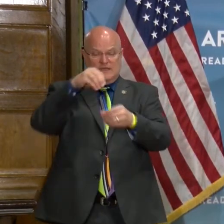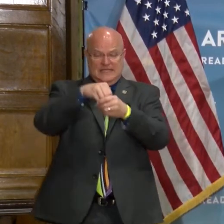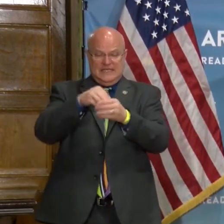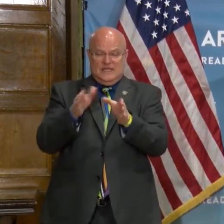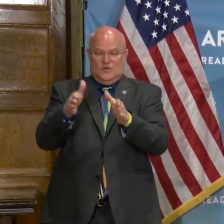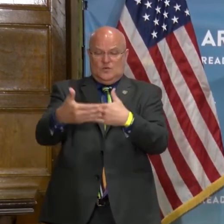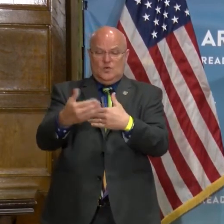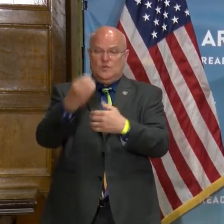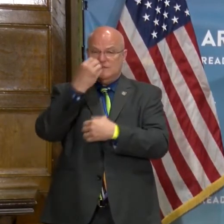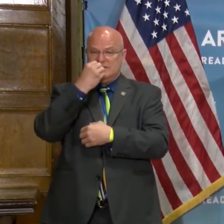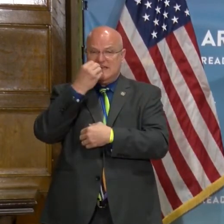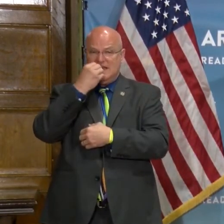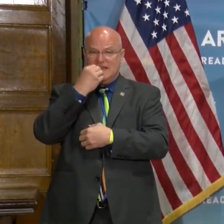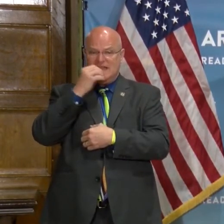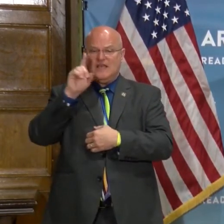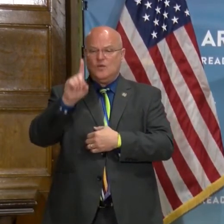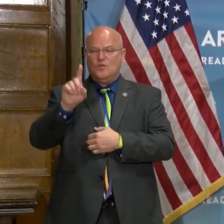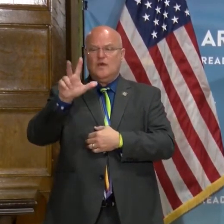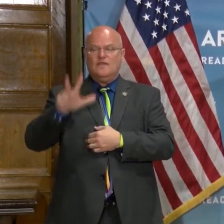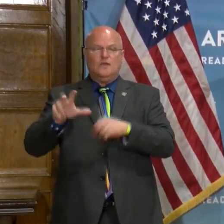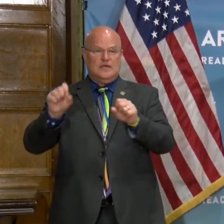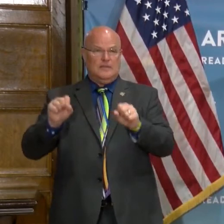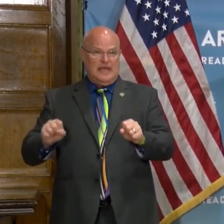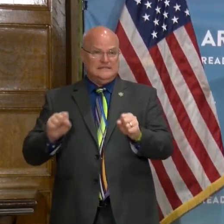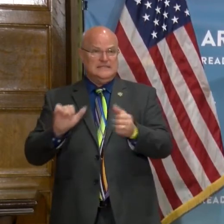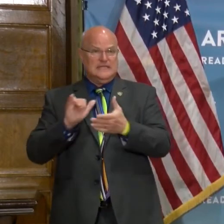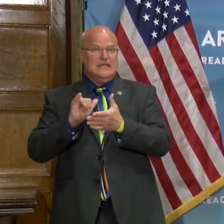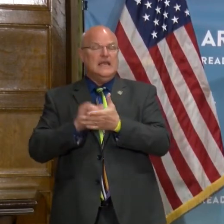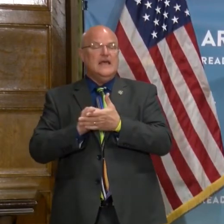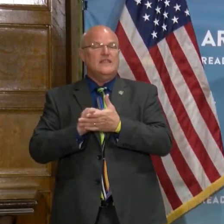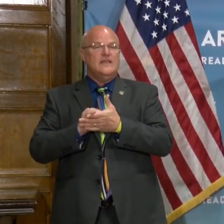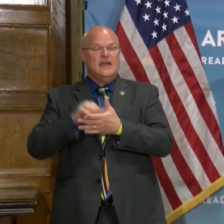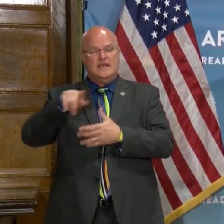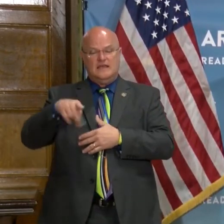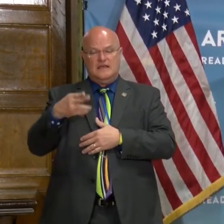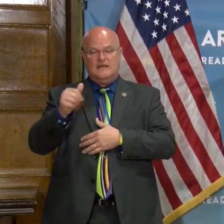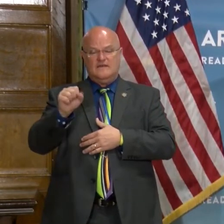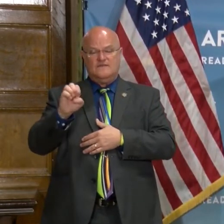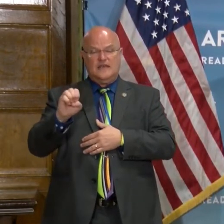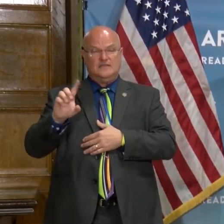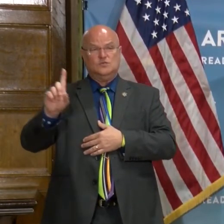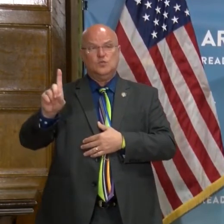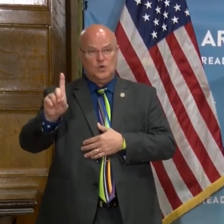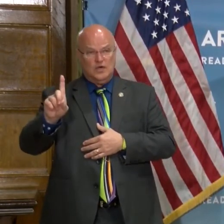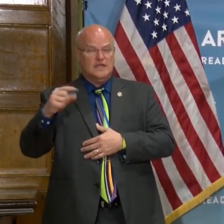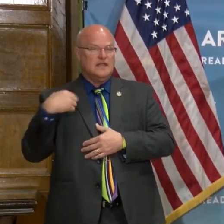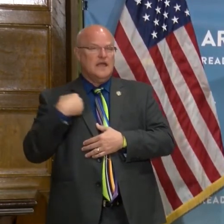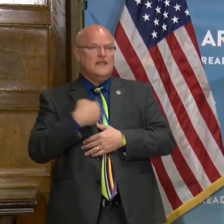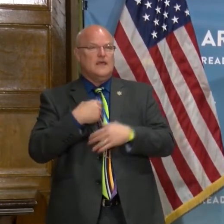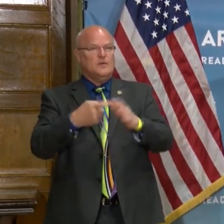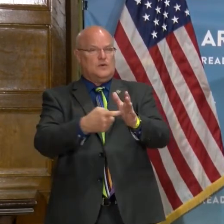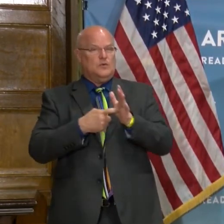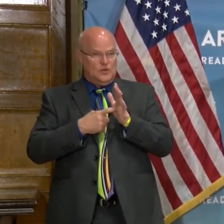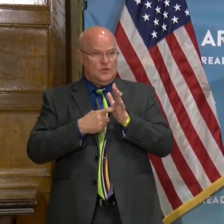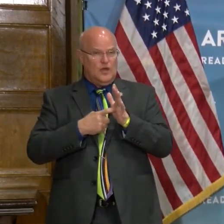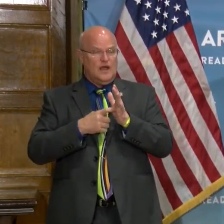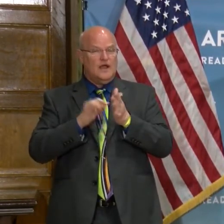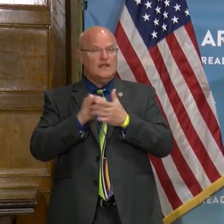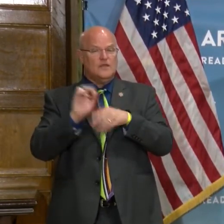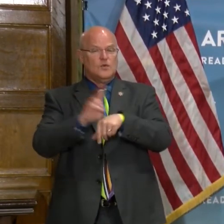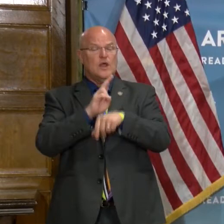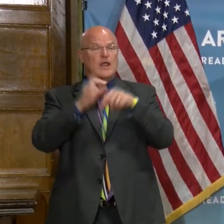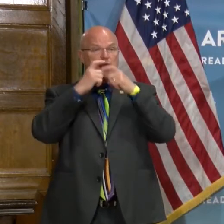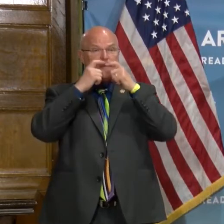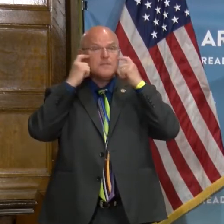in-room dining at 1/3 capacity, that in phase 1 that we require the wearing